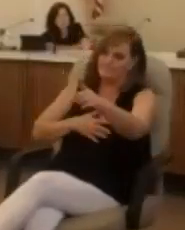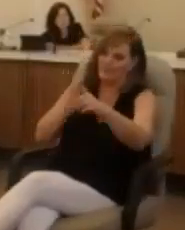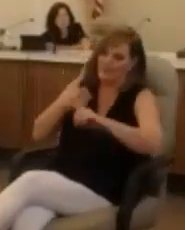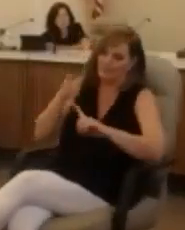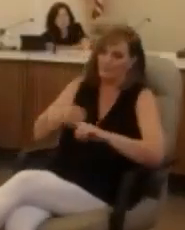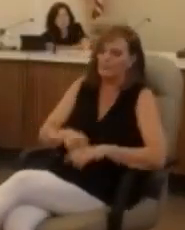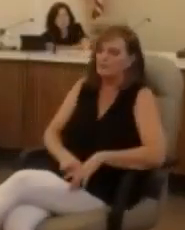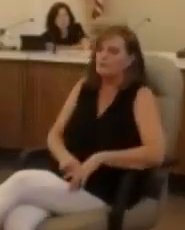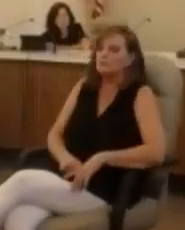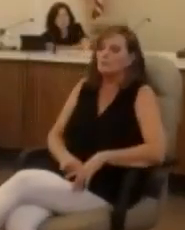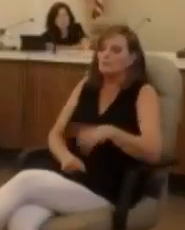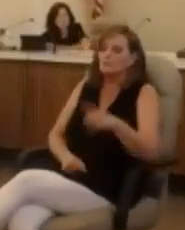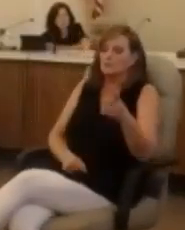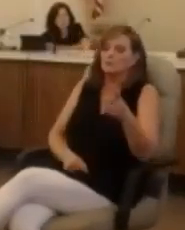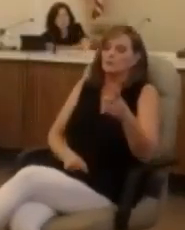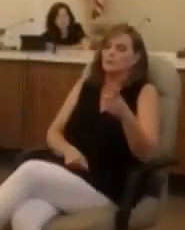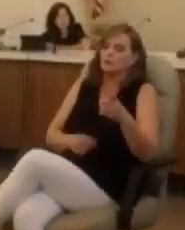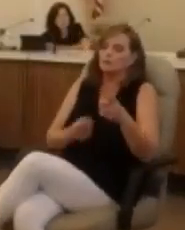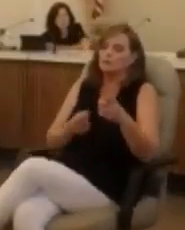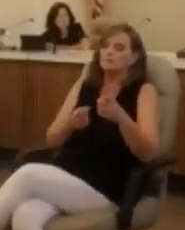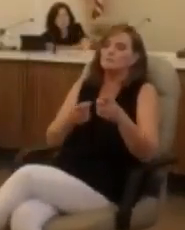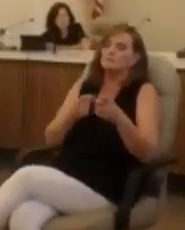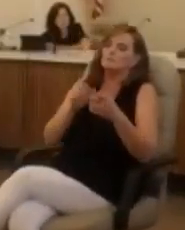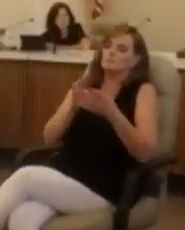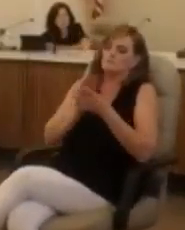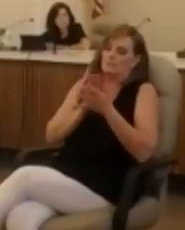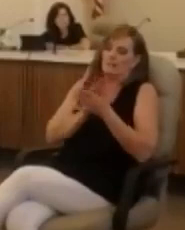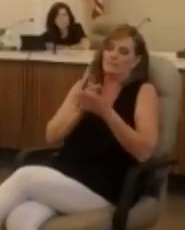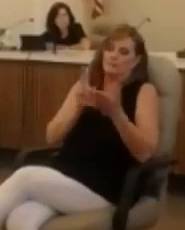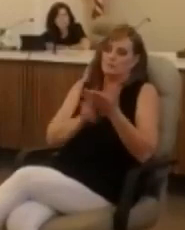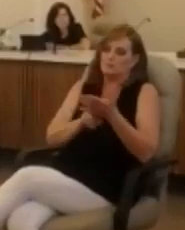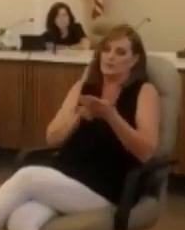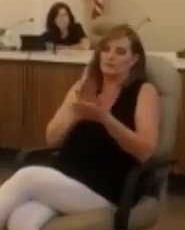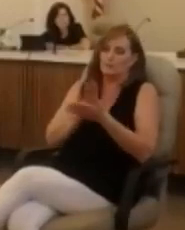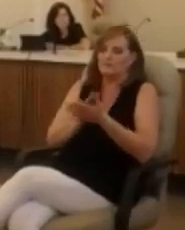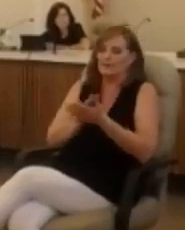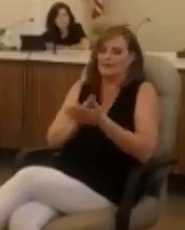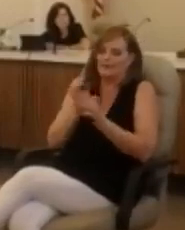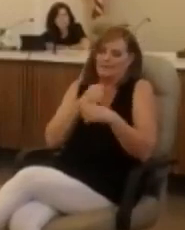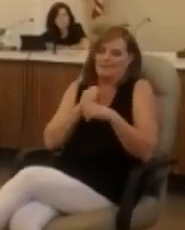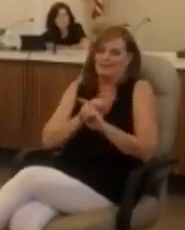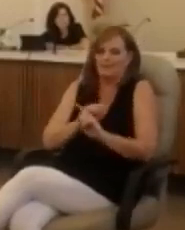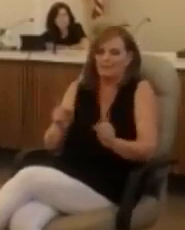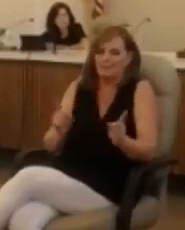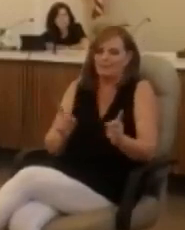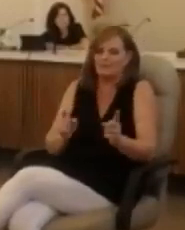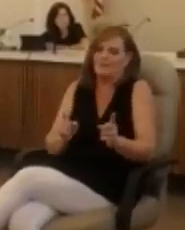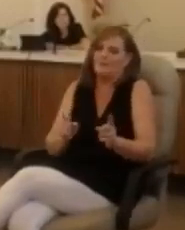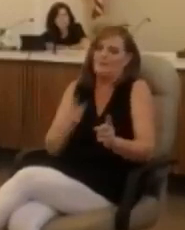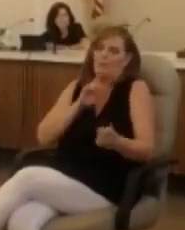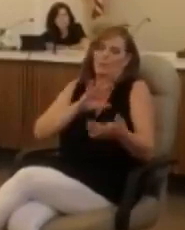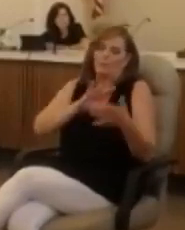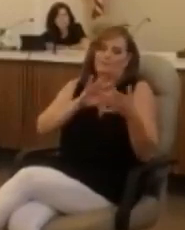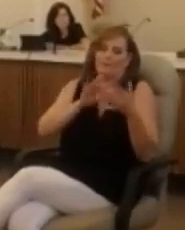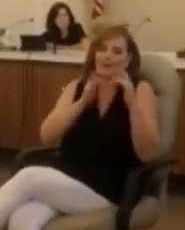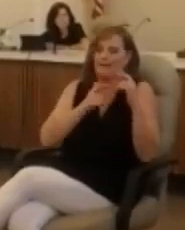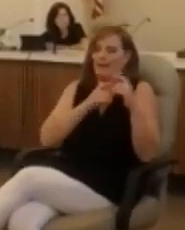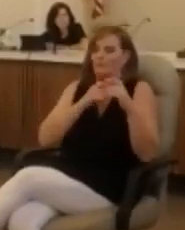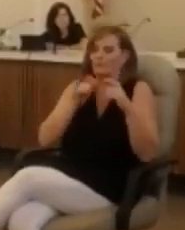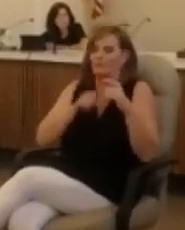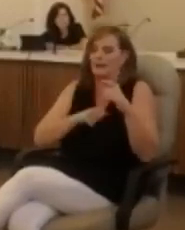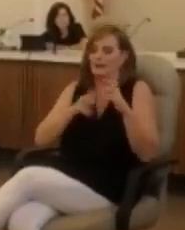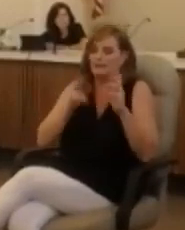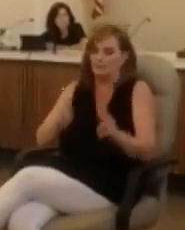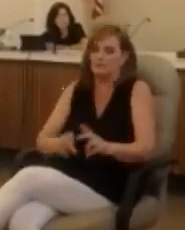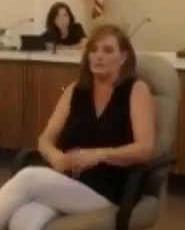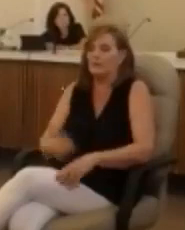that the whole neighborhood gathered up together make a difference? All the petitions that were signed, whether online or in person? It depends what you